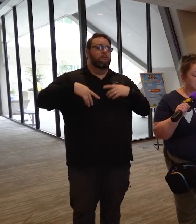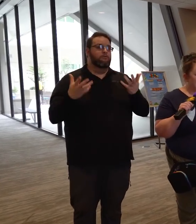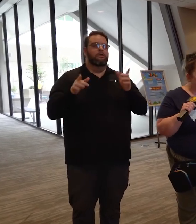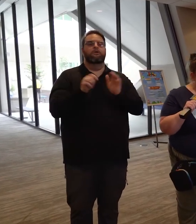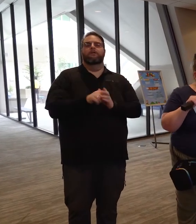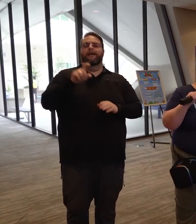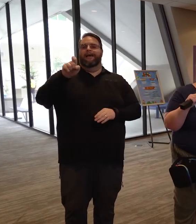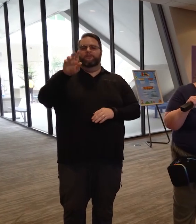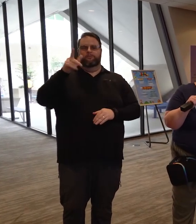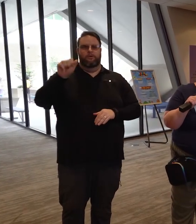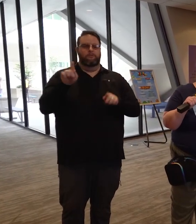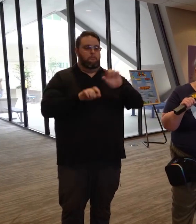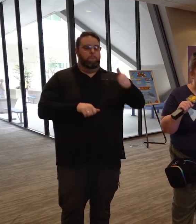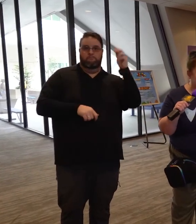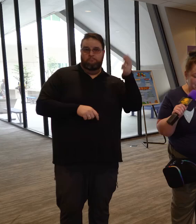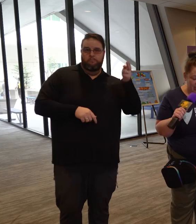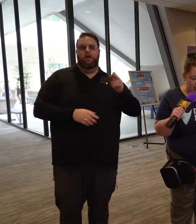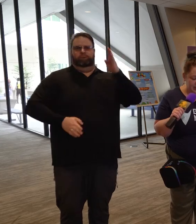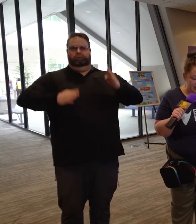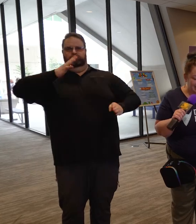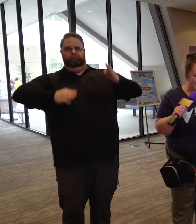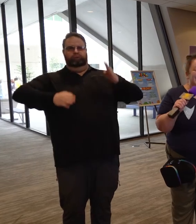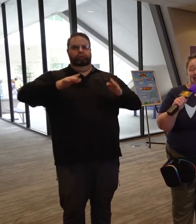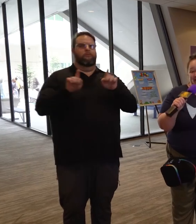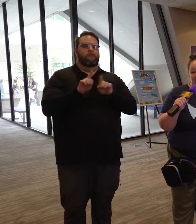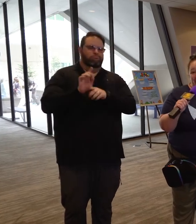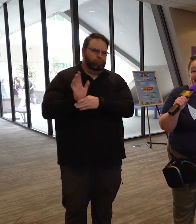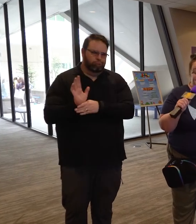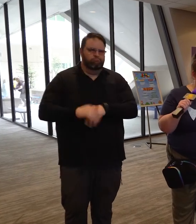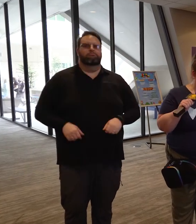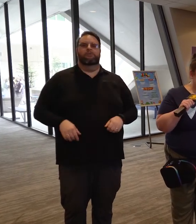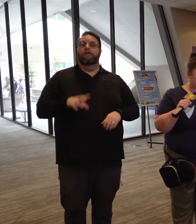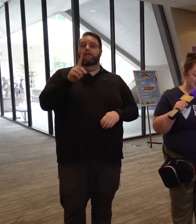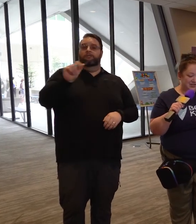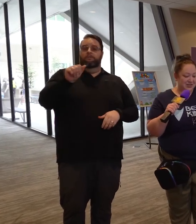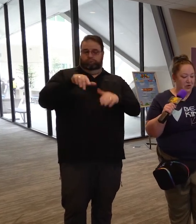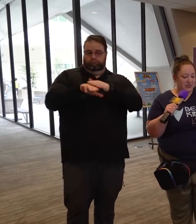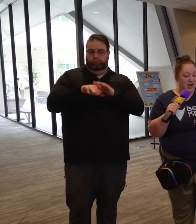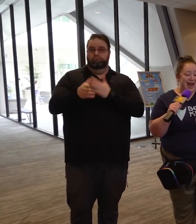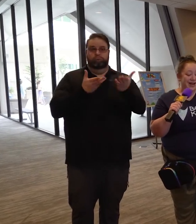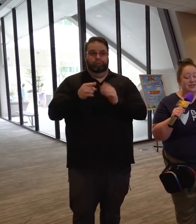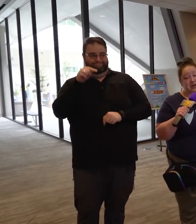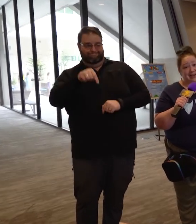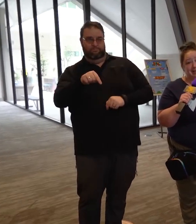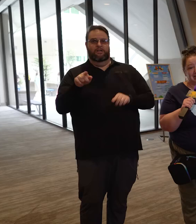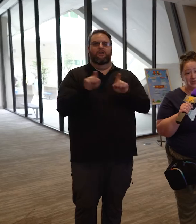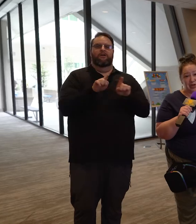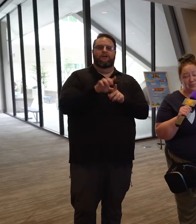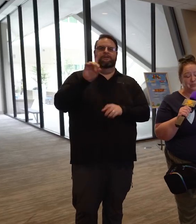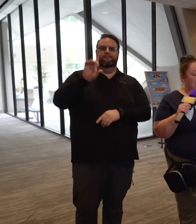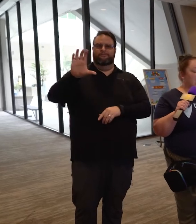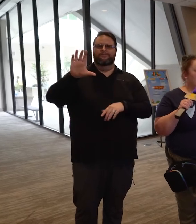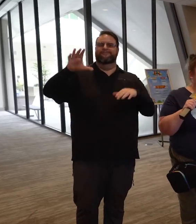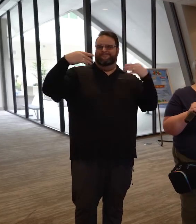the X-Track, Alt History, Robotics and Makers. Also, Disability Services is over there and the Dragon Con